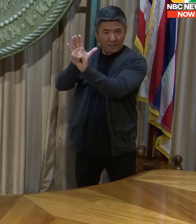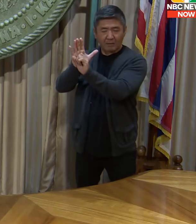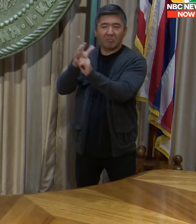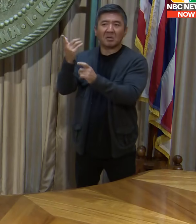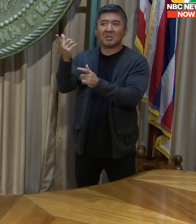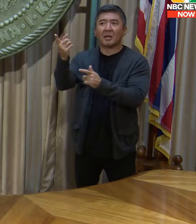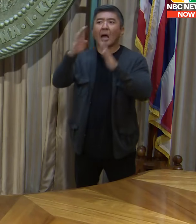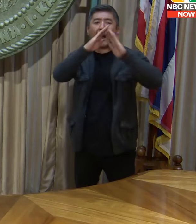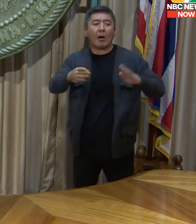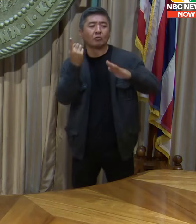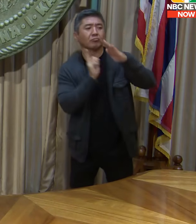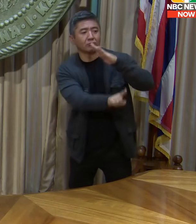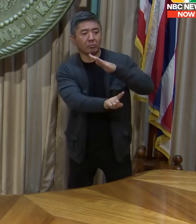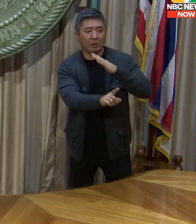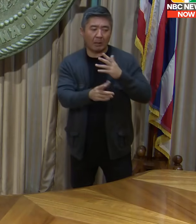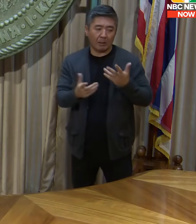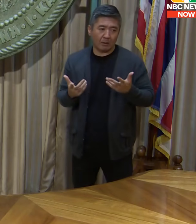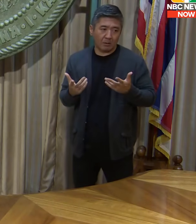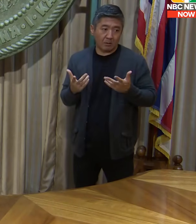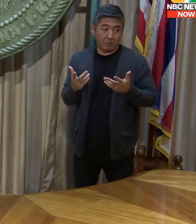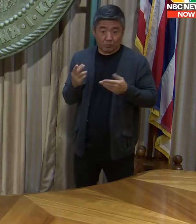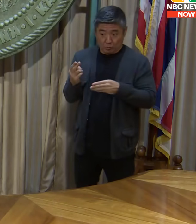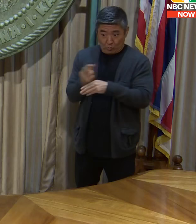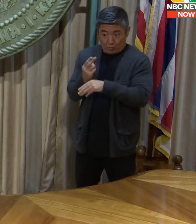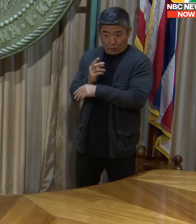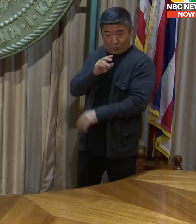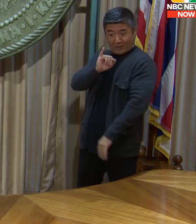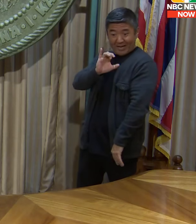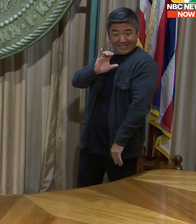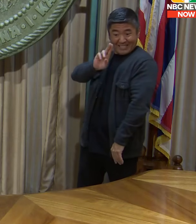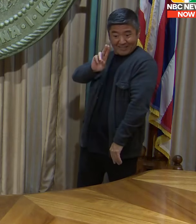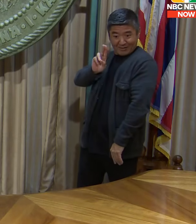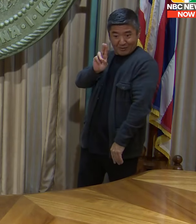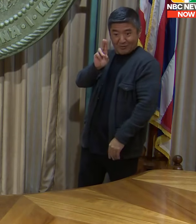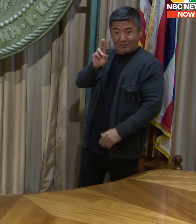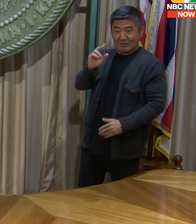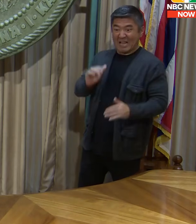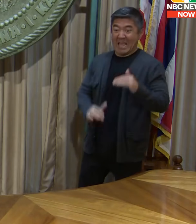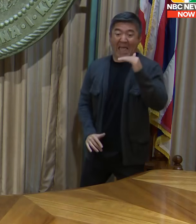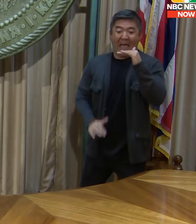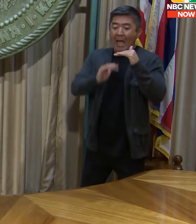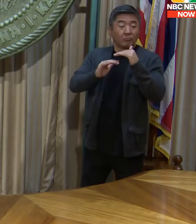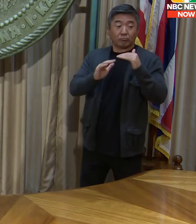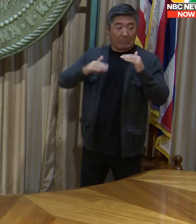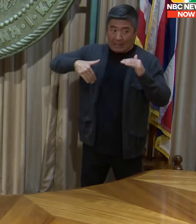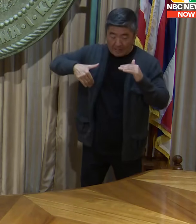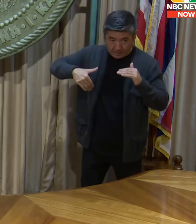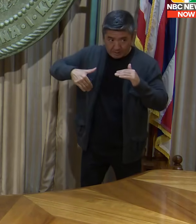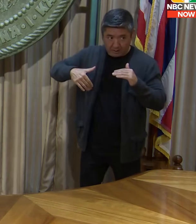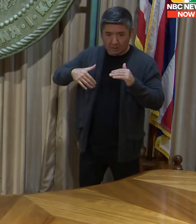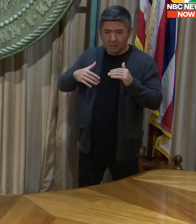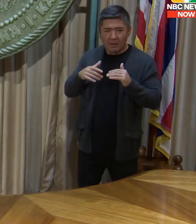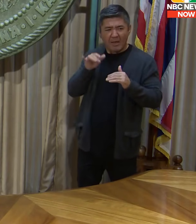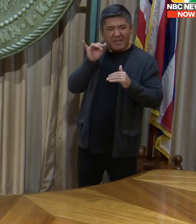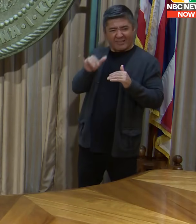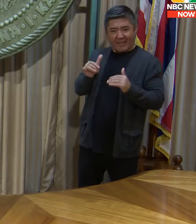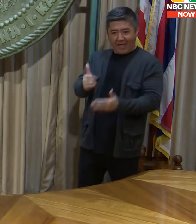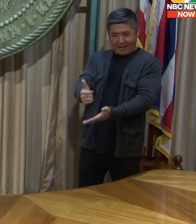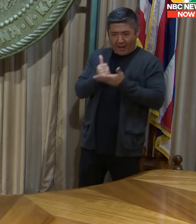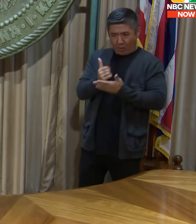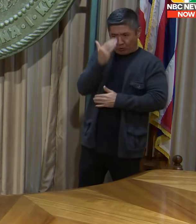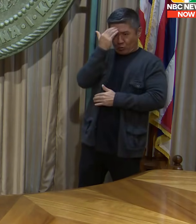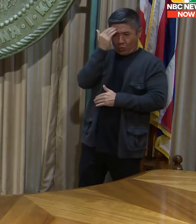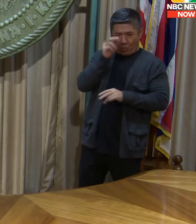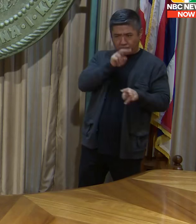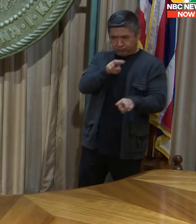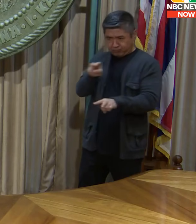can reflect on how much use we're having of our intensive care unit to also see an indicator of how bad the COVID-19 crisis